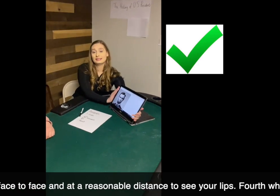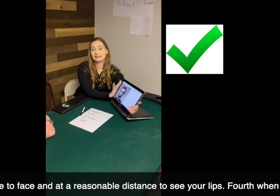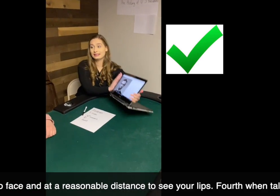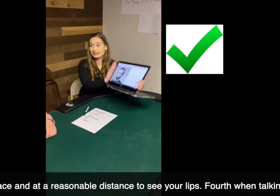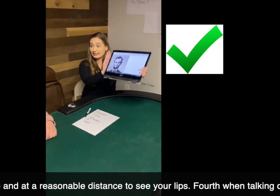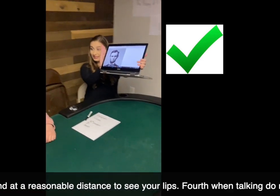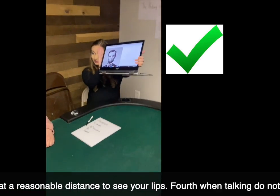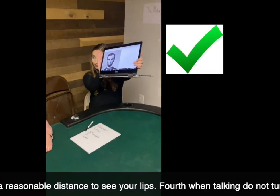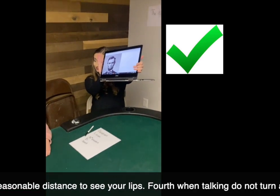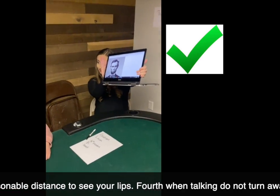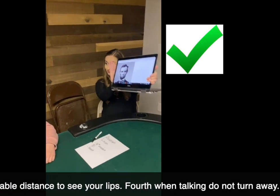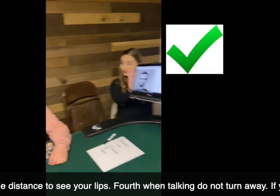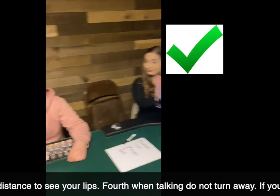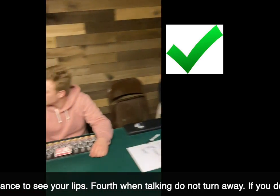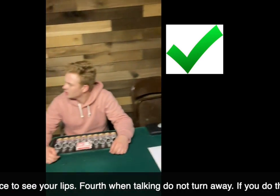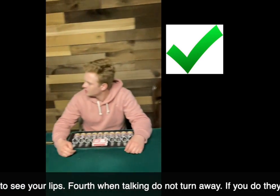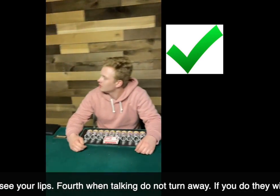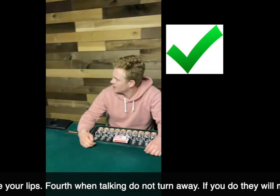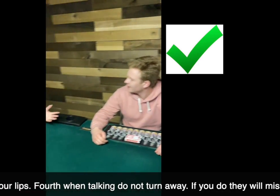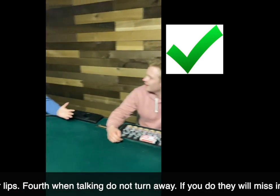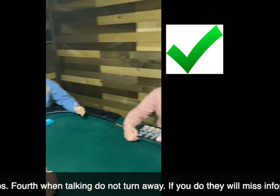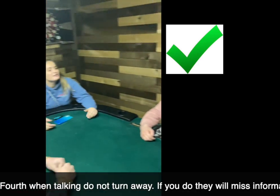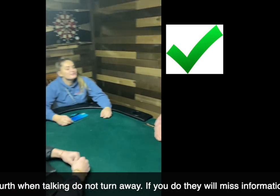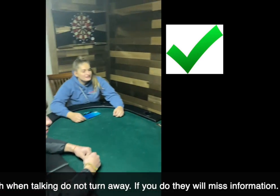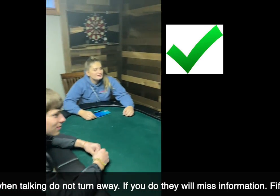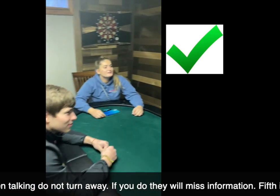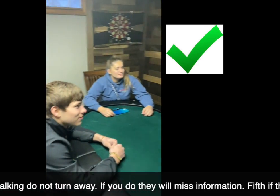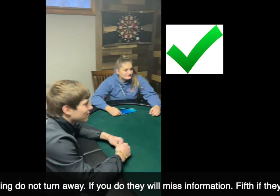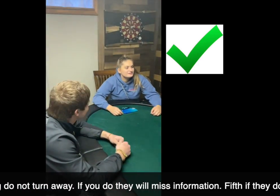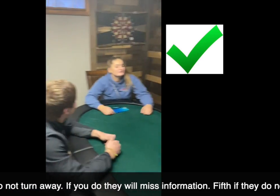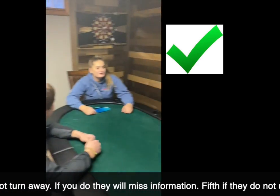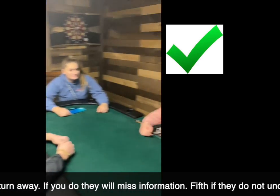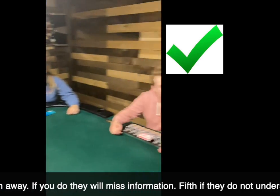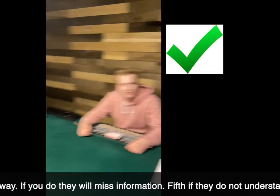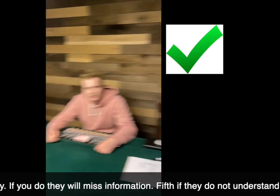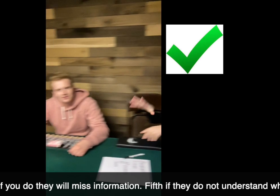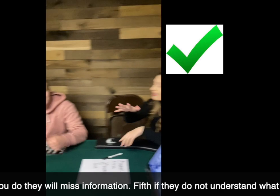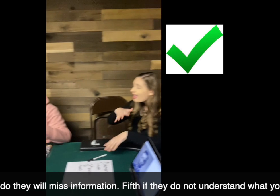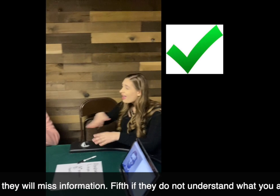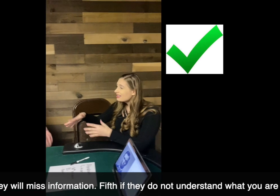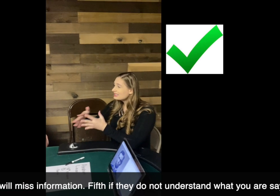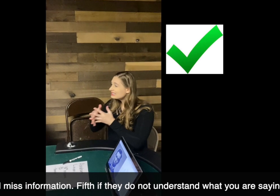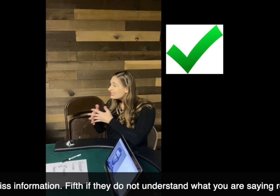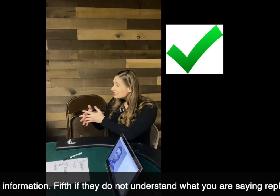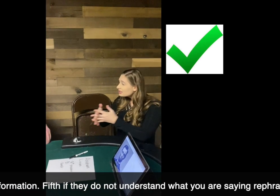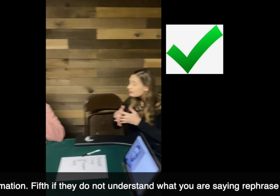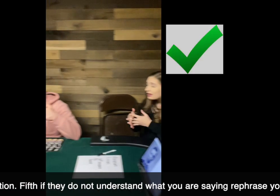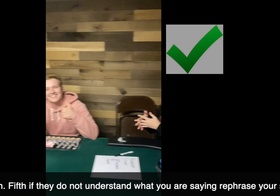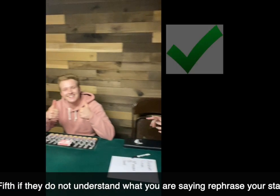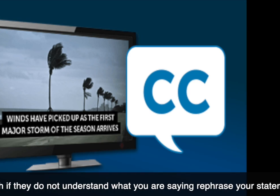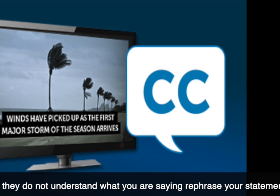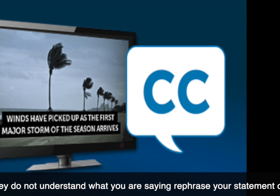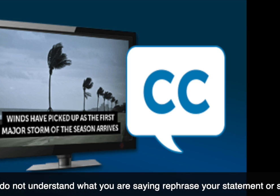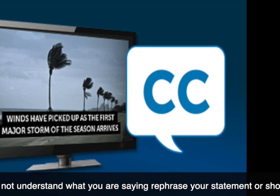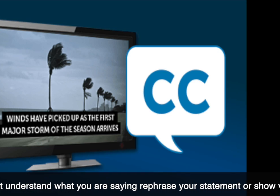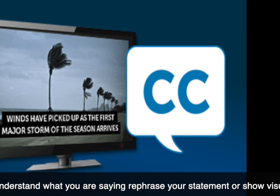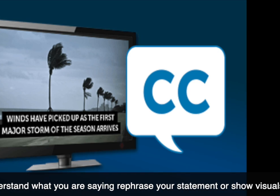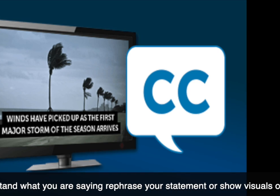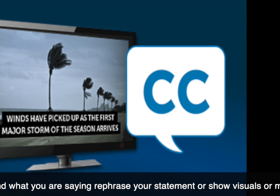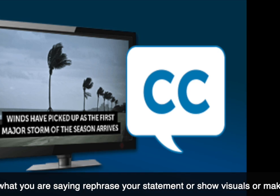reasonable distance to see your lips. Fourth, when talking, do not turn away. If you do, they will miss information. Fifth, if